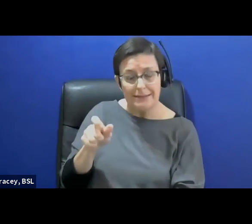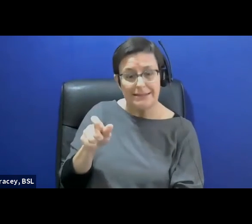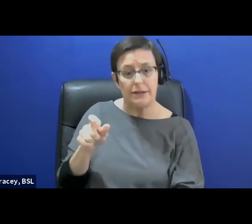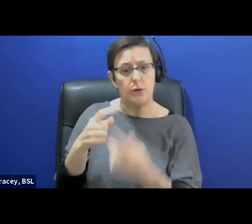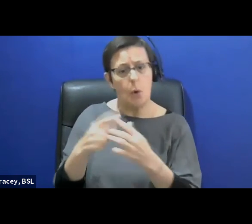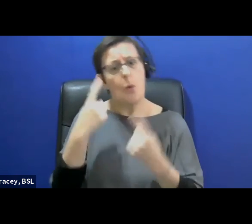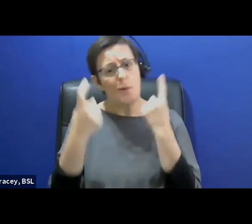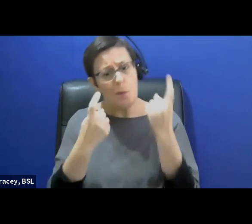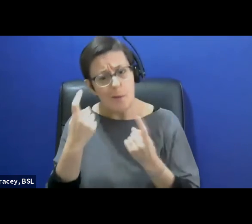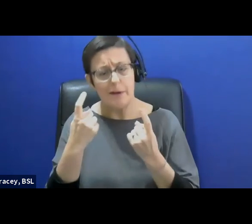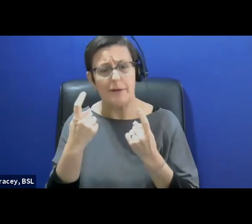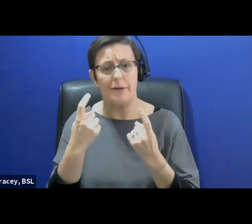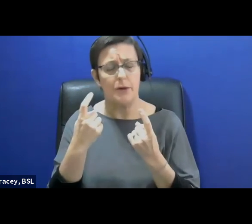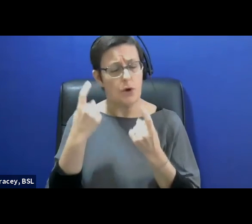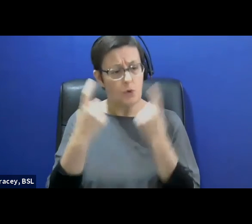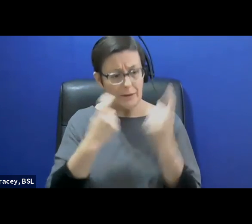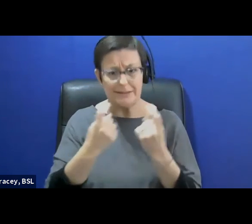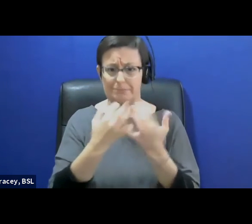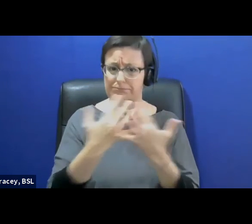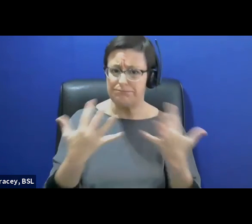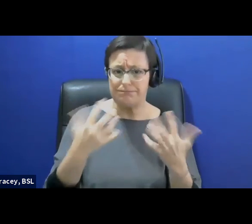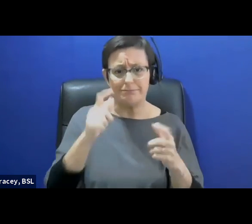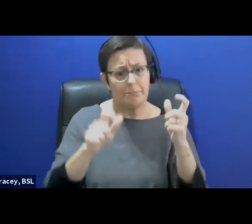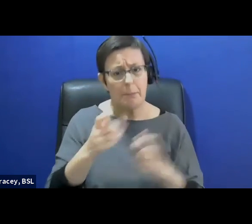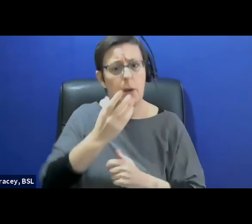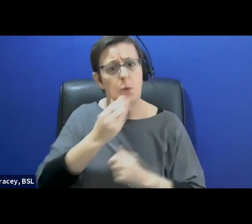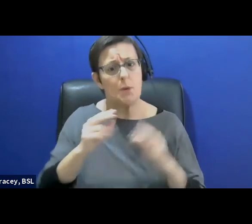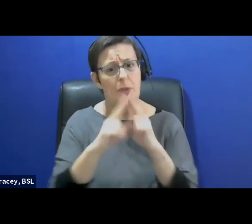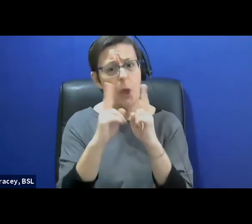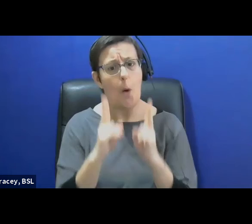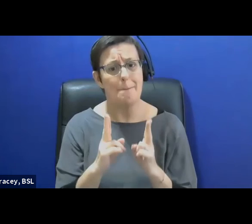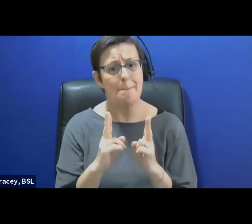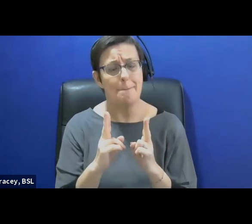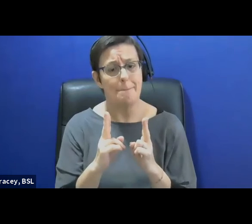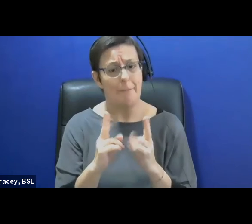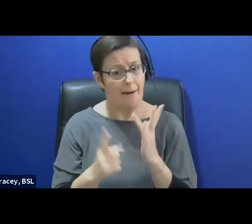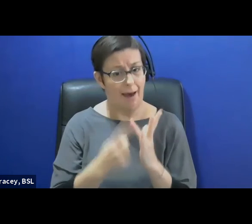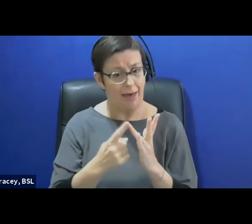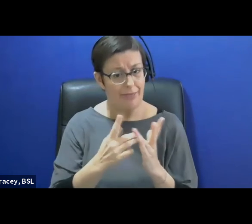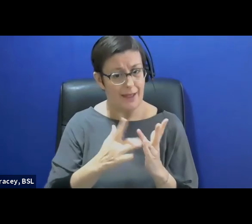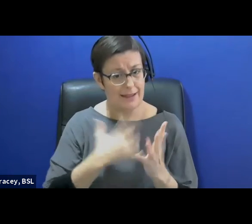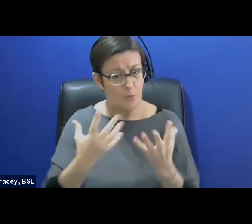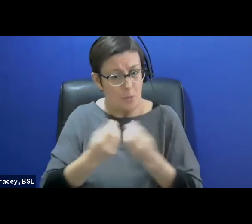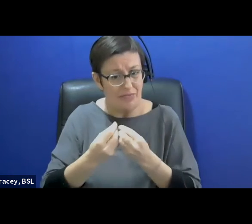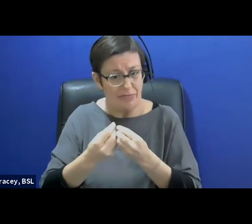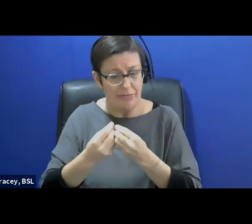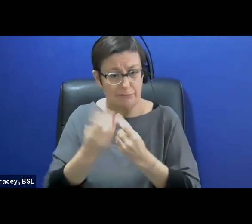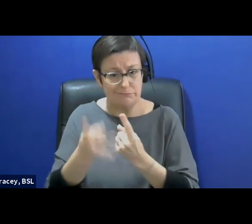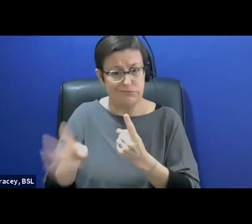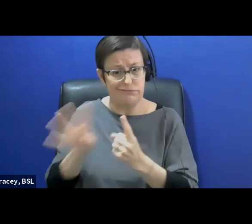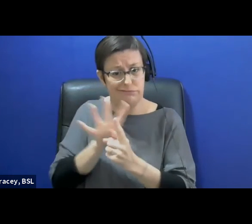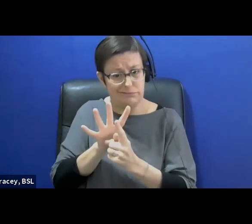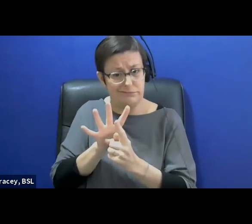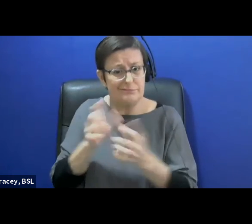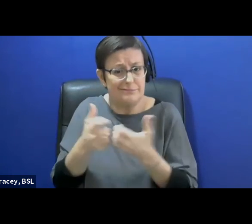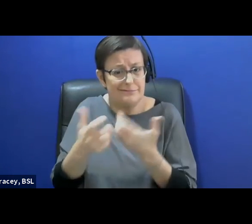the mobility or any other impairment, that other people live there. So design can